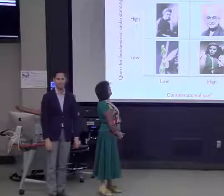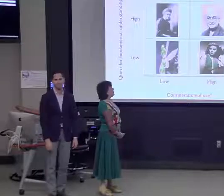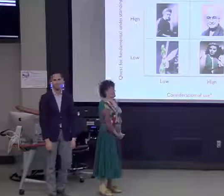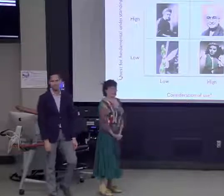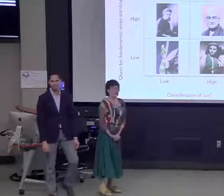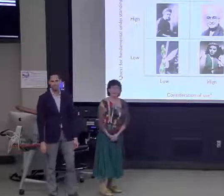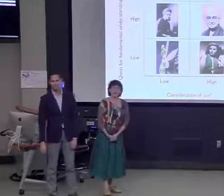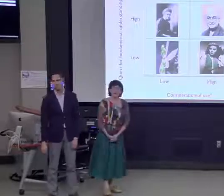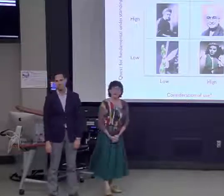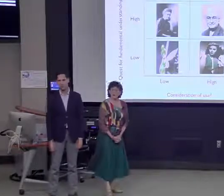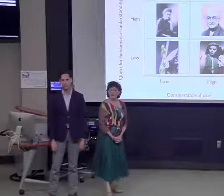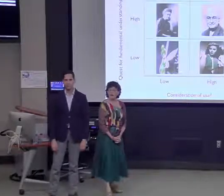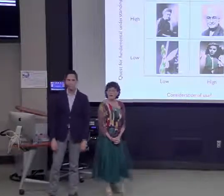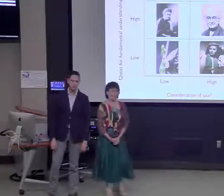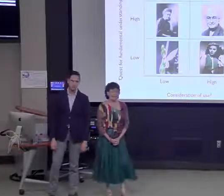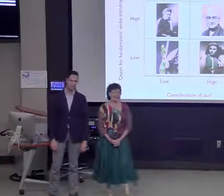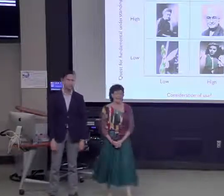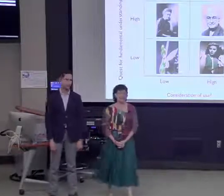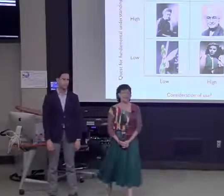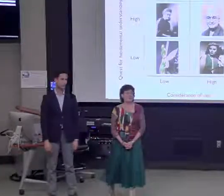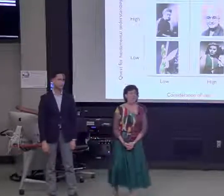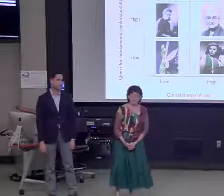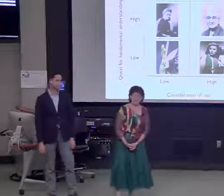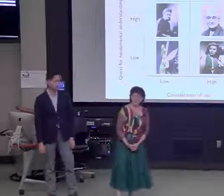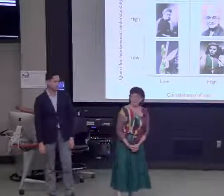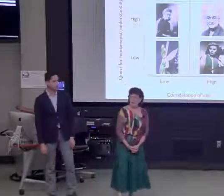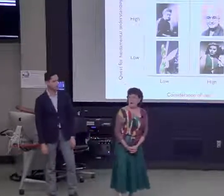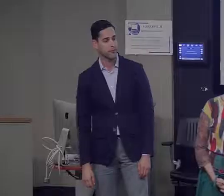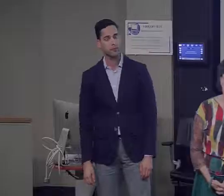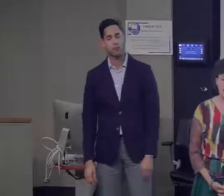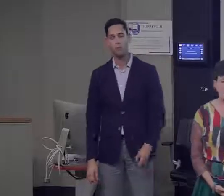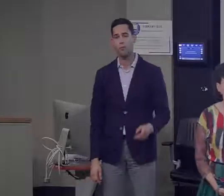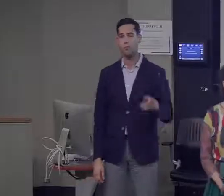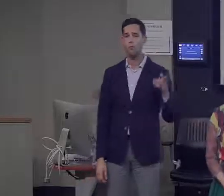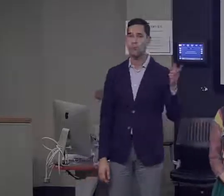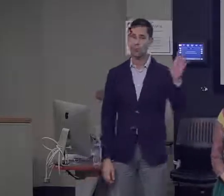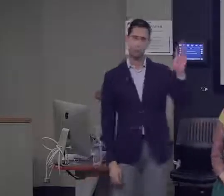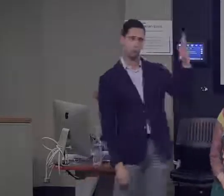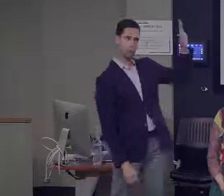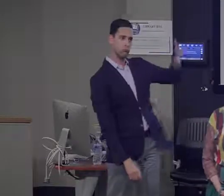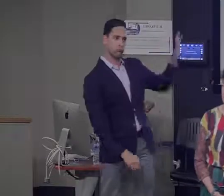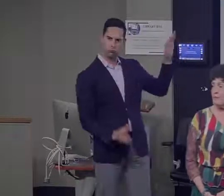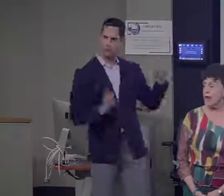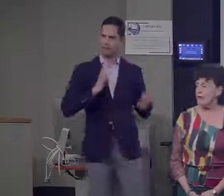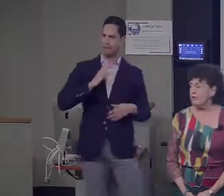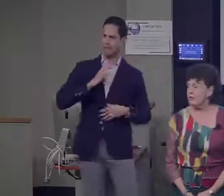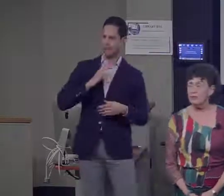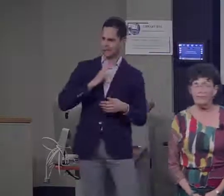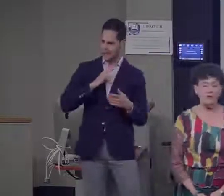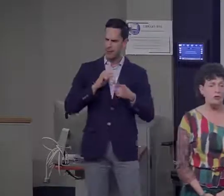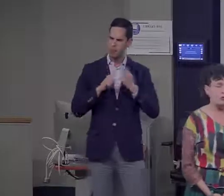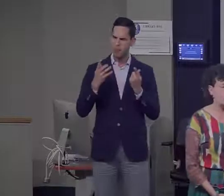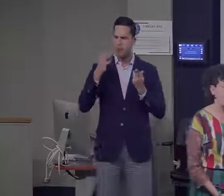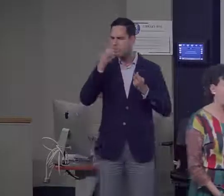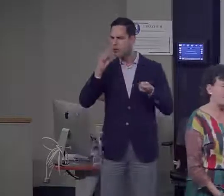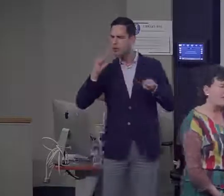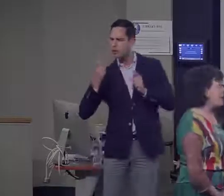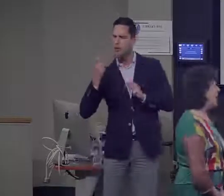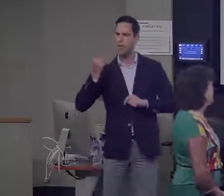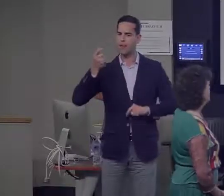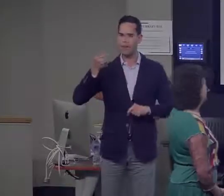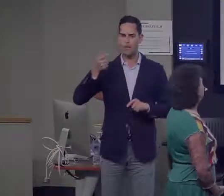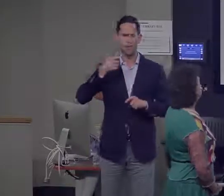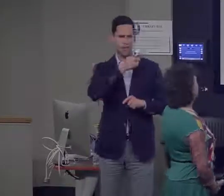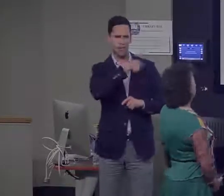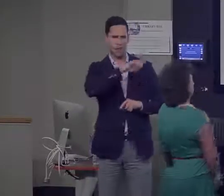Now, you know, there could be another take on past year's quadrant, and we think iconography matters. Those are all old white dead